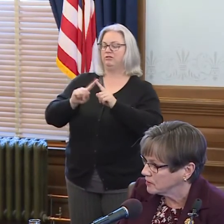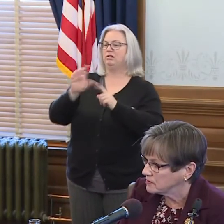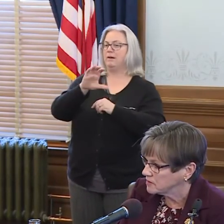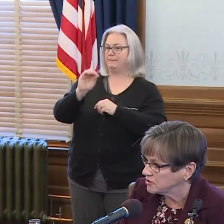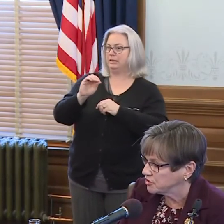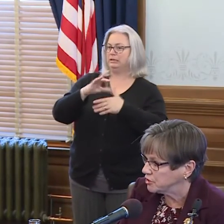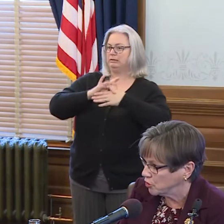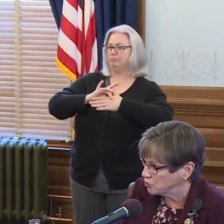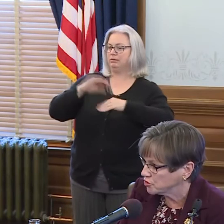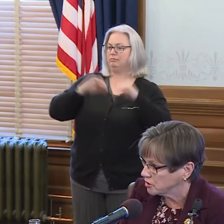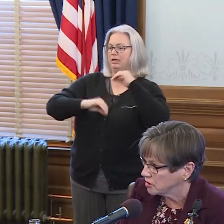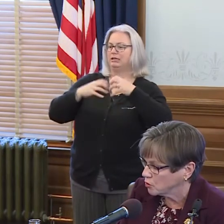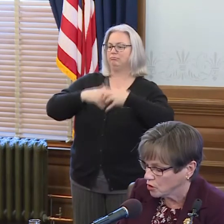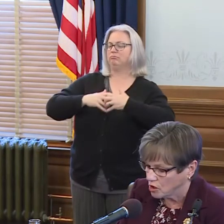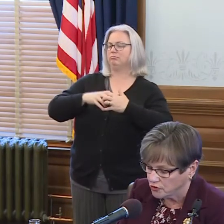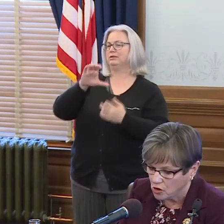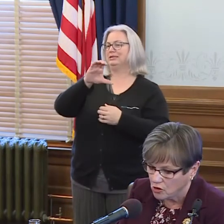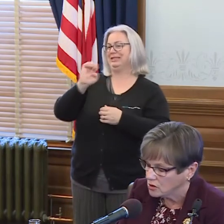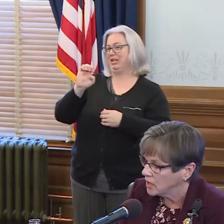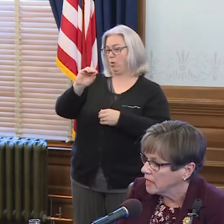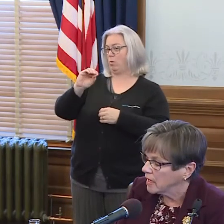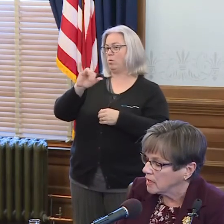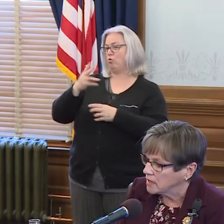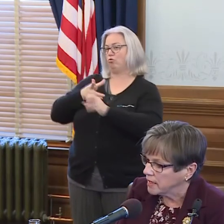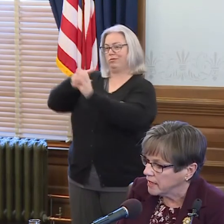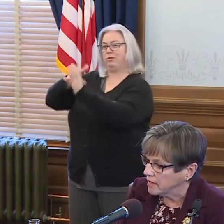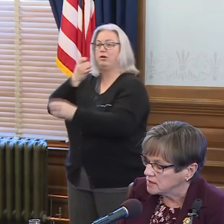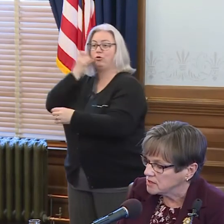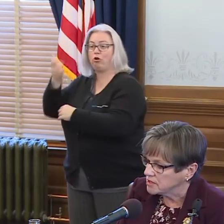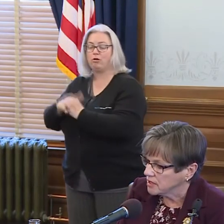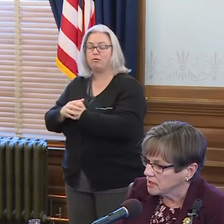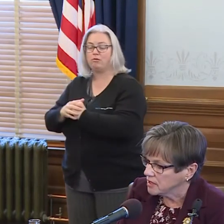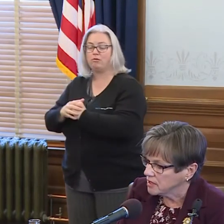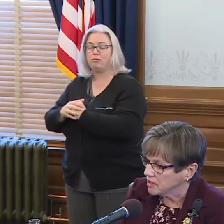meatpacking CEOs were on the call.